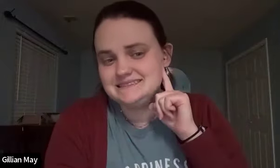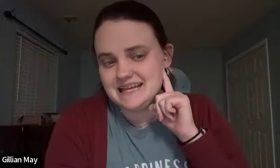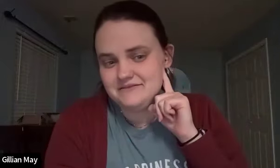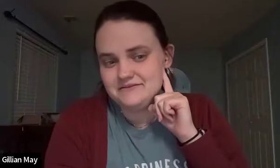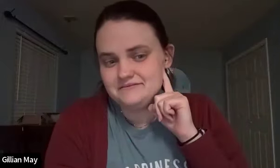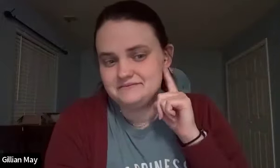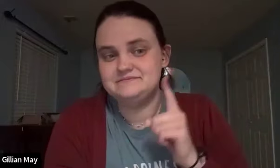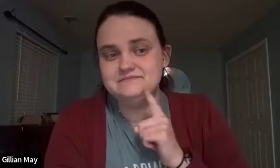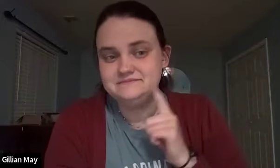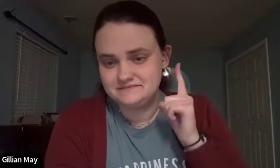Deaf.